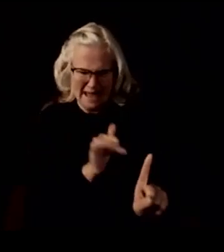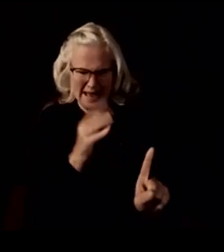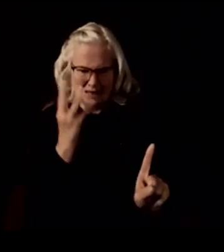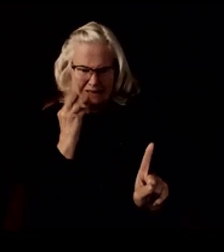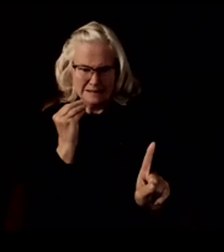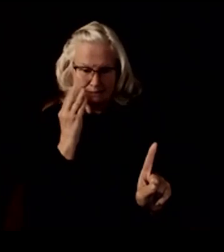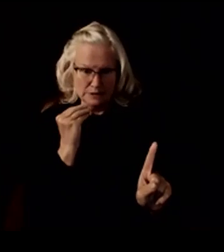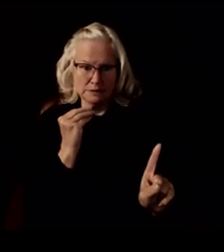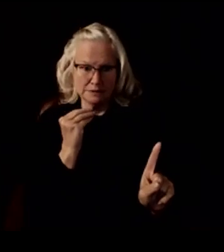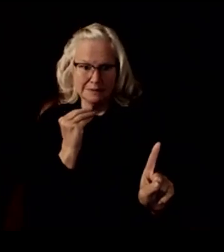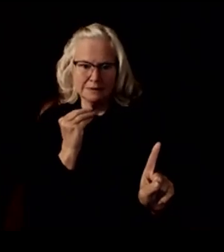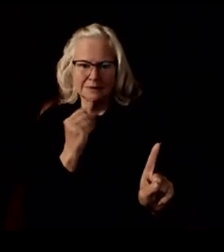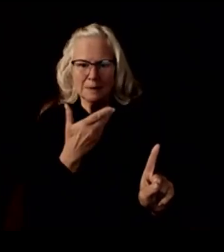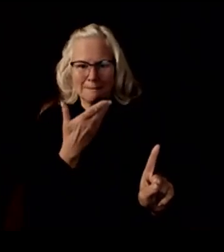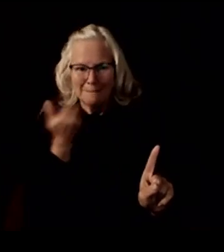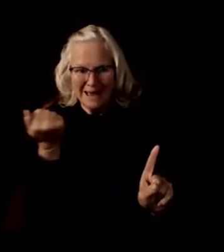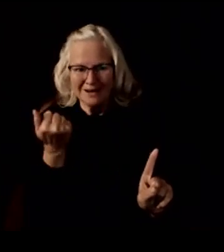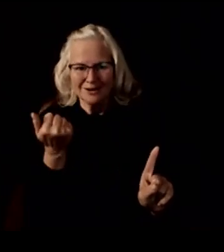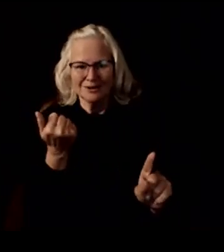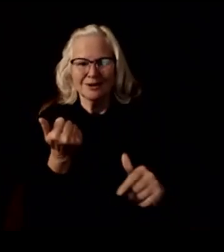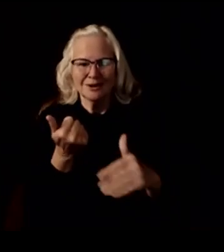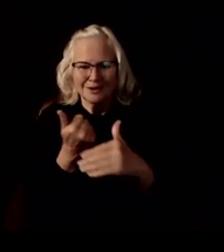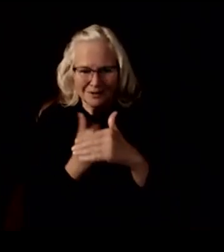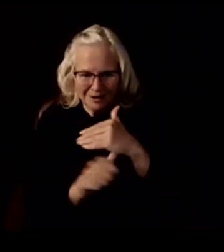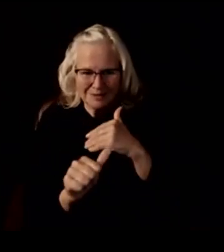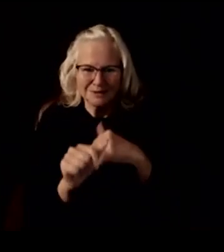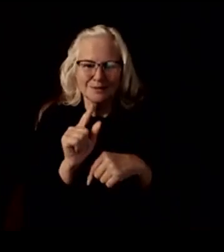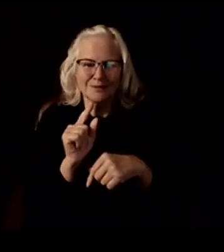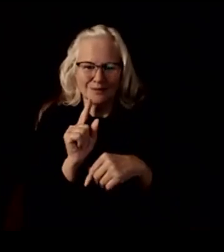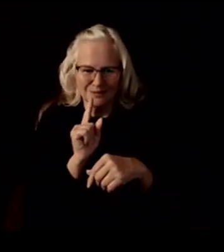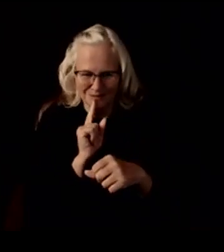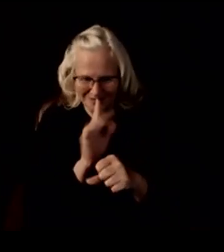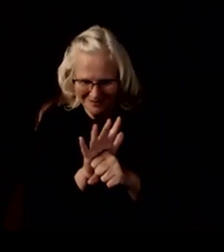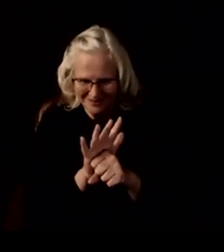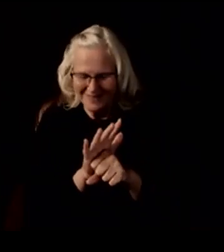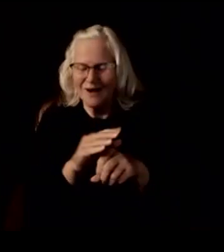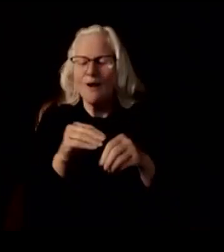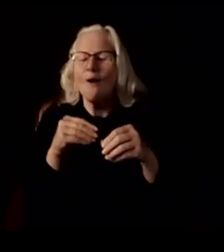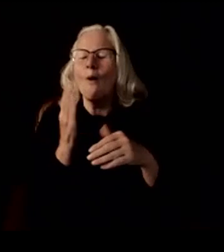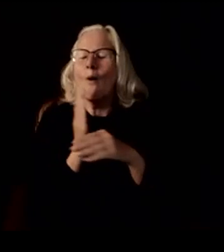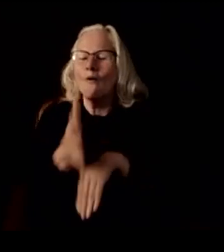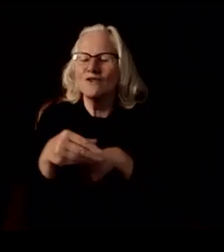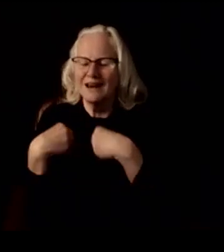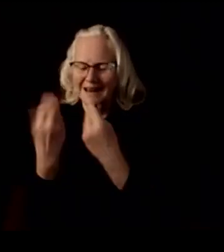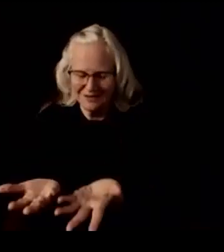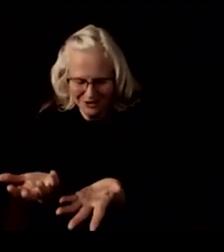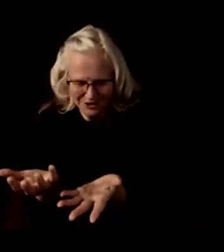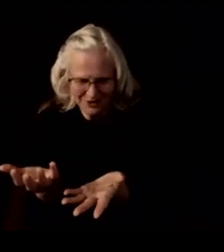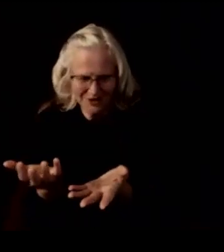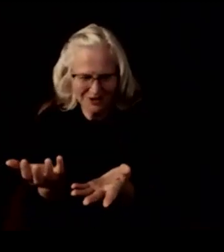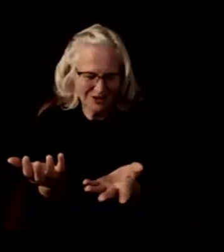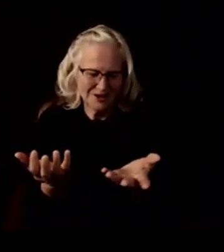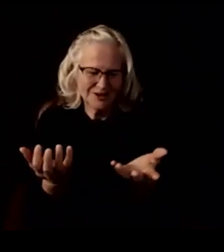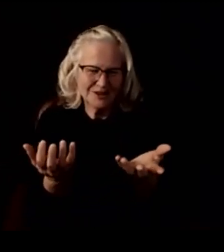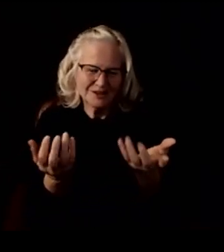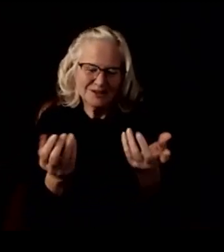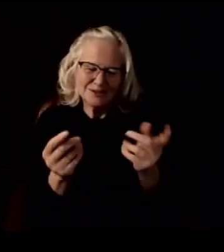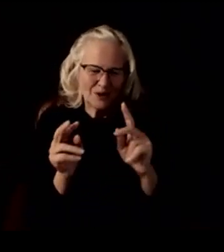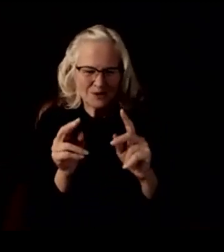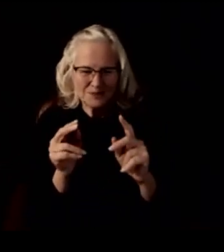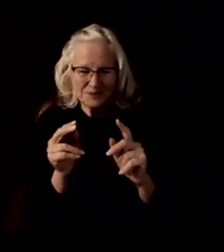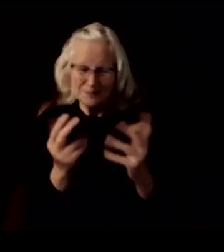and overdeliver. So while we're delighted that there are projections for a vaccine by the end of 2020,